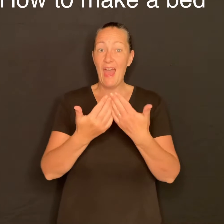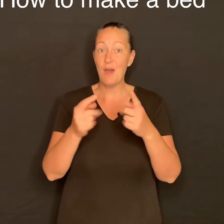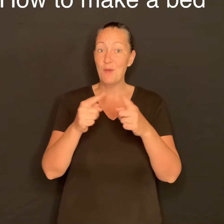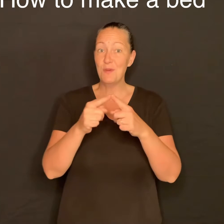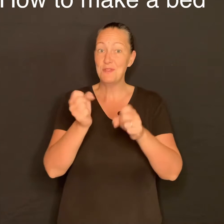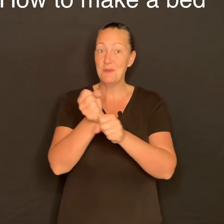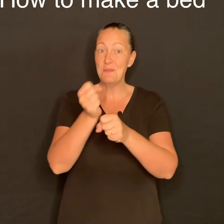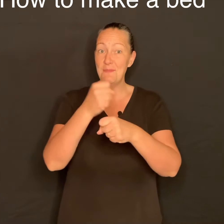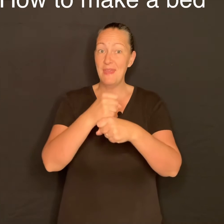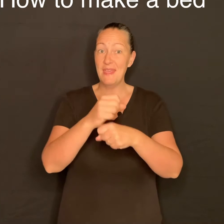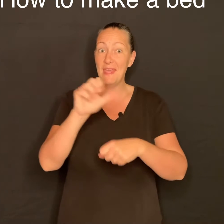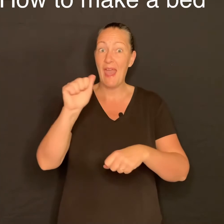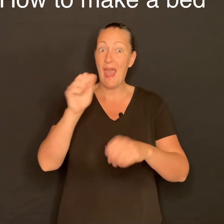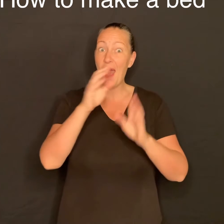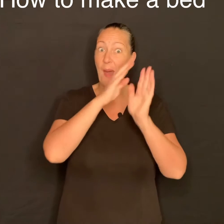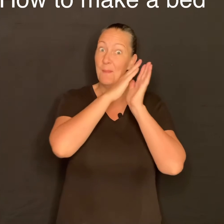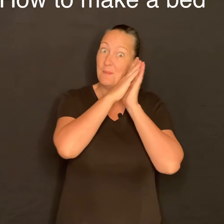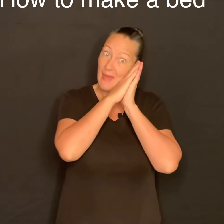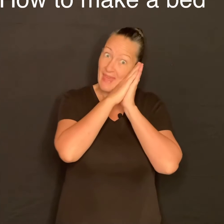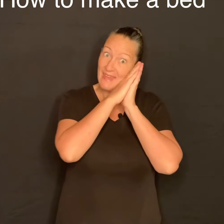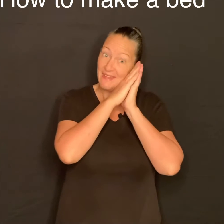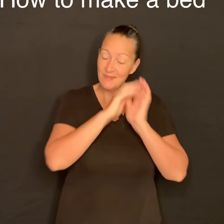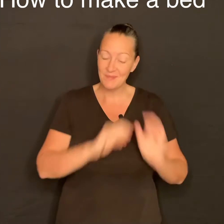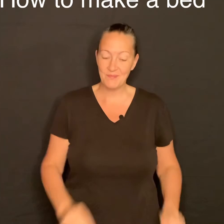how to make a bed.